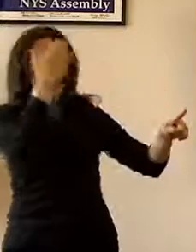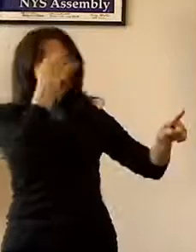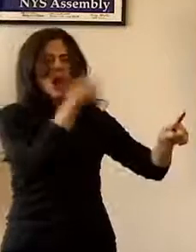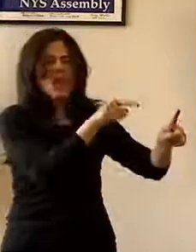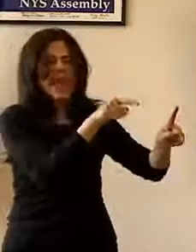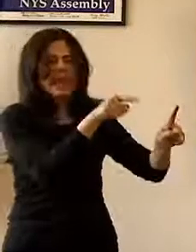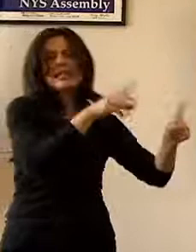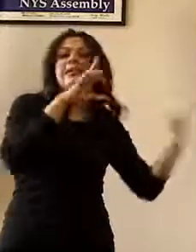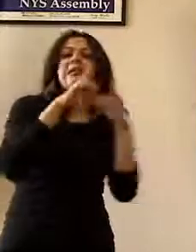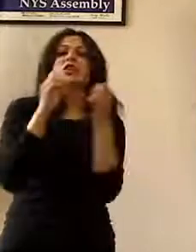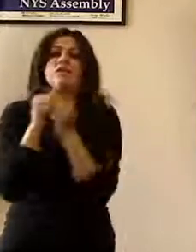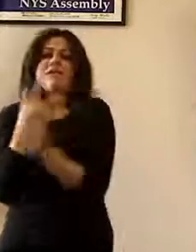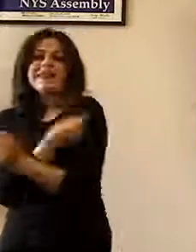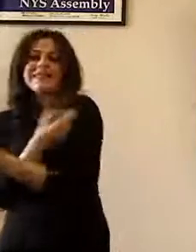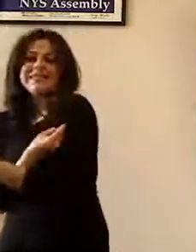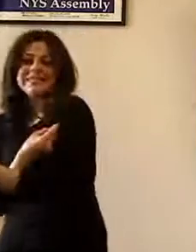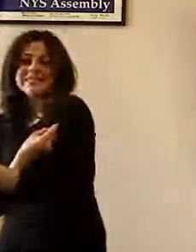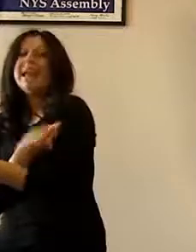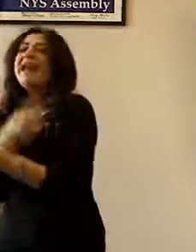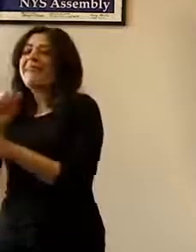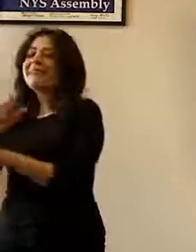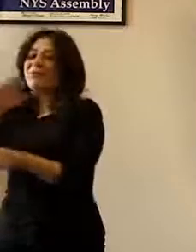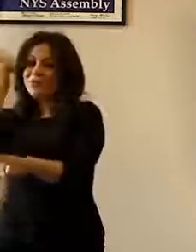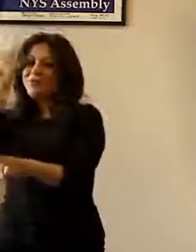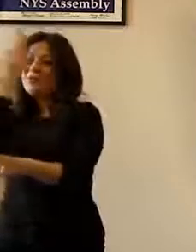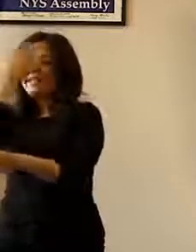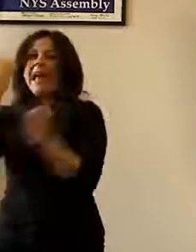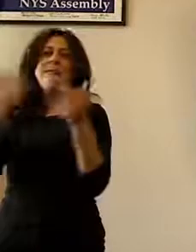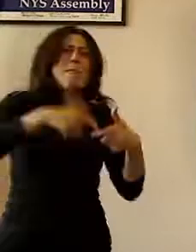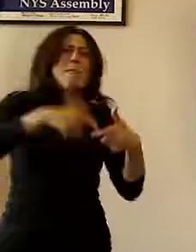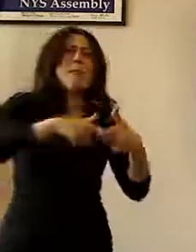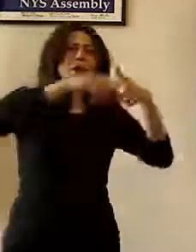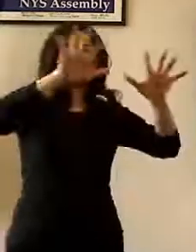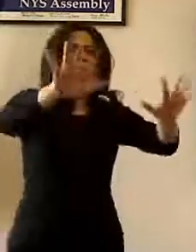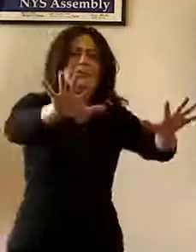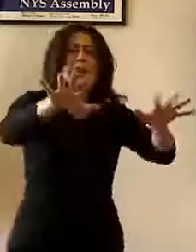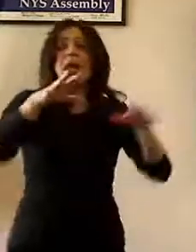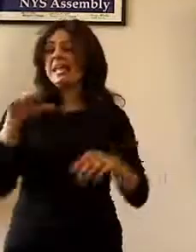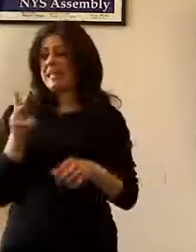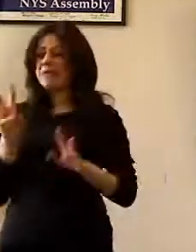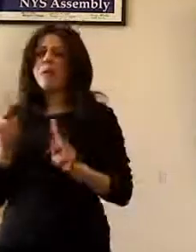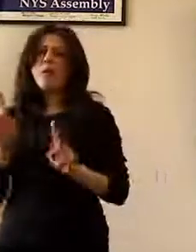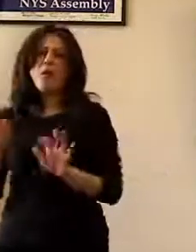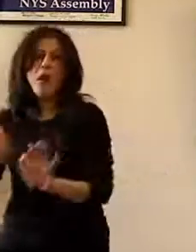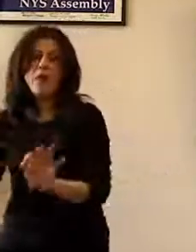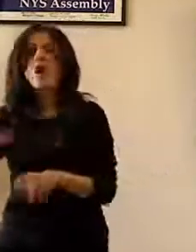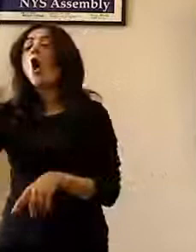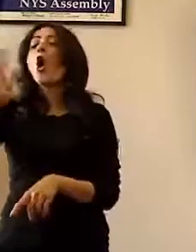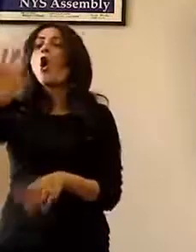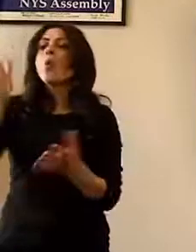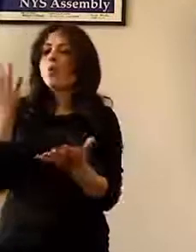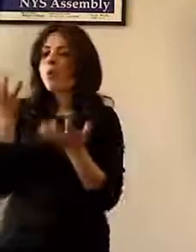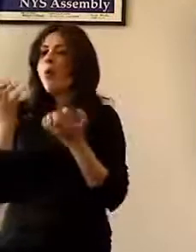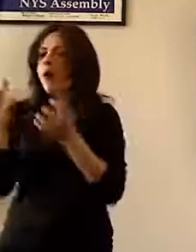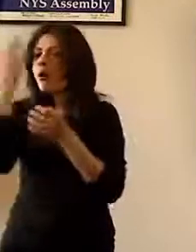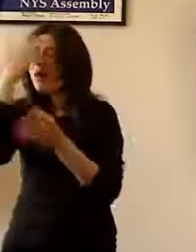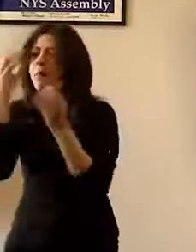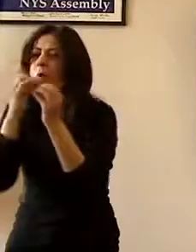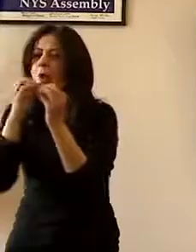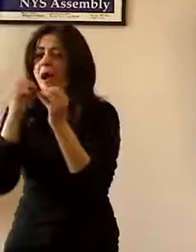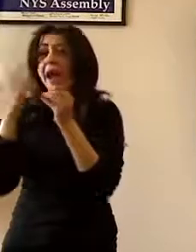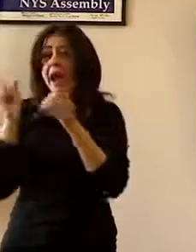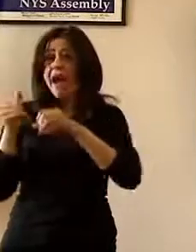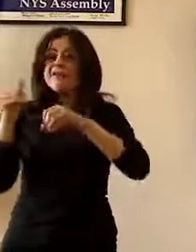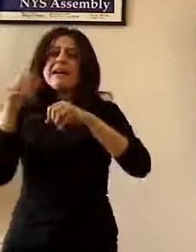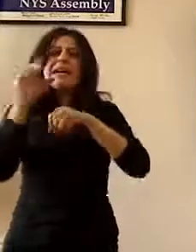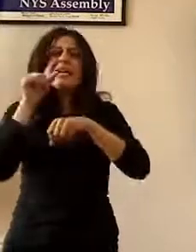administration. So that's another reason. We want to make sure that, is it only 6 cases, or is there, like, underneath the surface, are